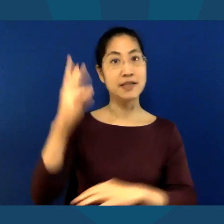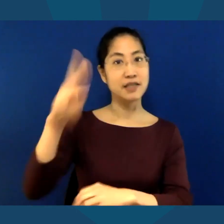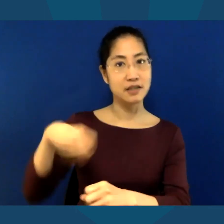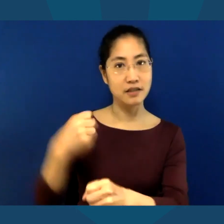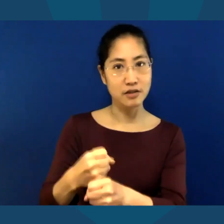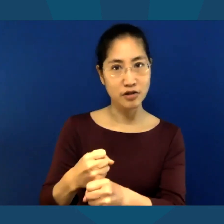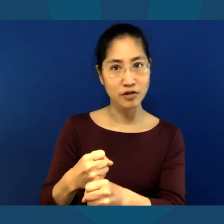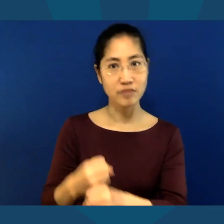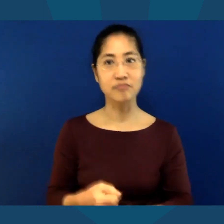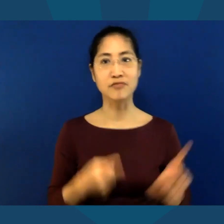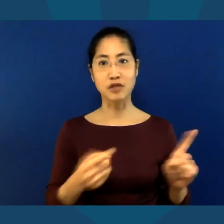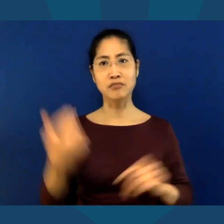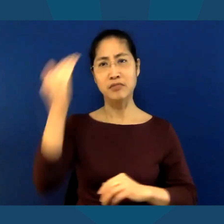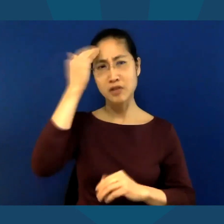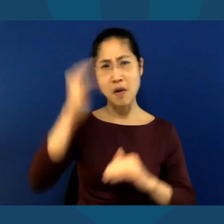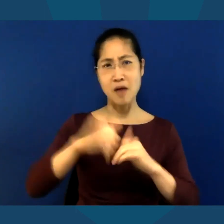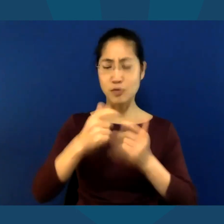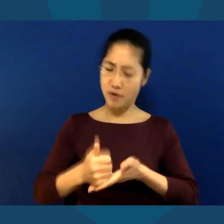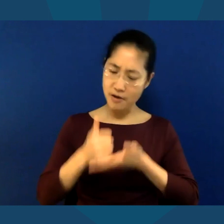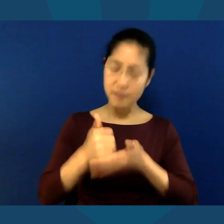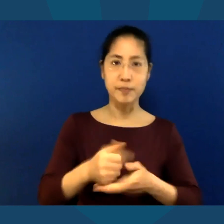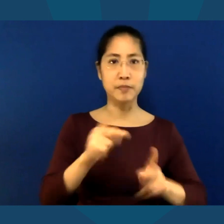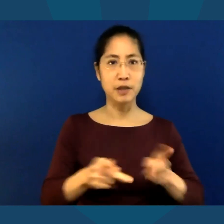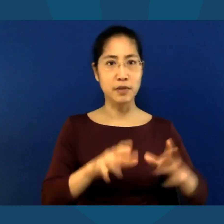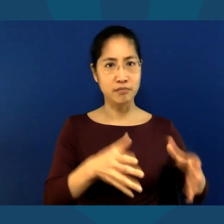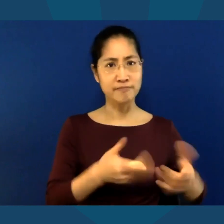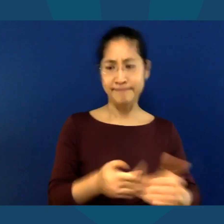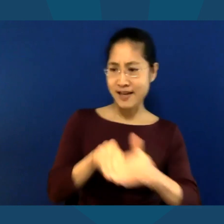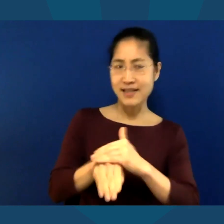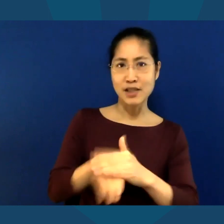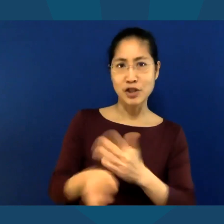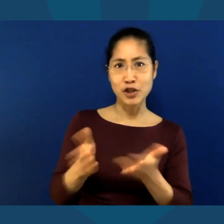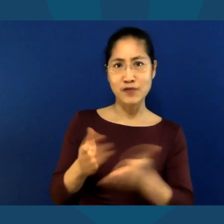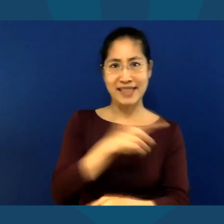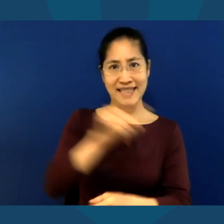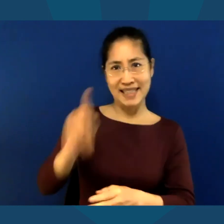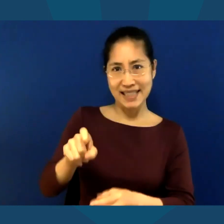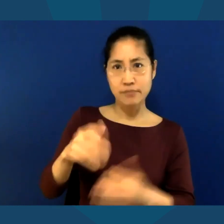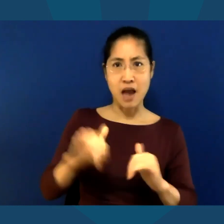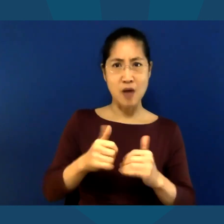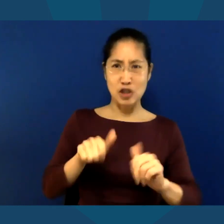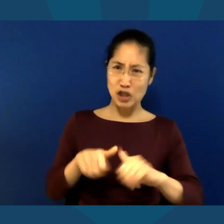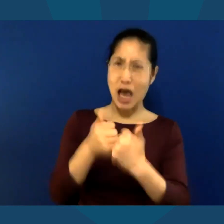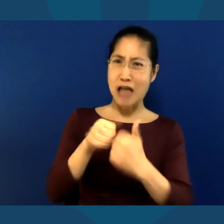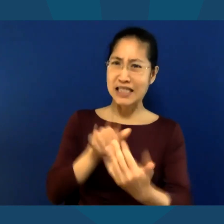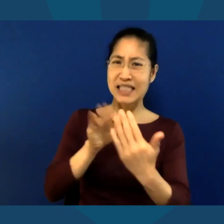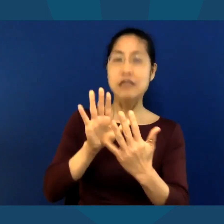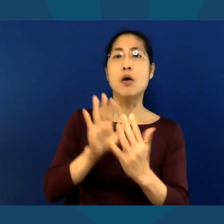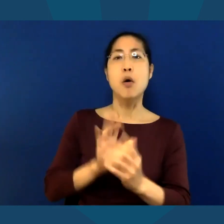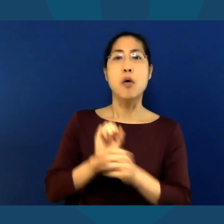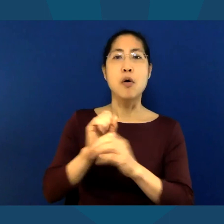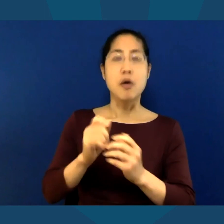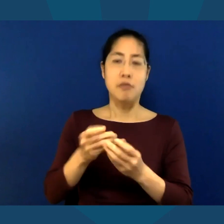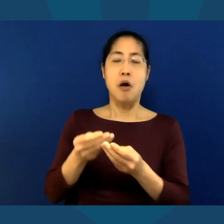Stephanie knows how to help constituents access the services they need and overcome the challenges they